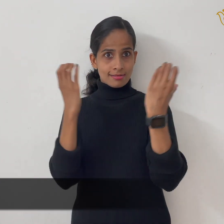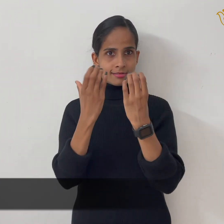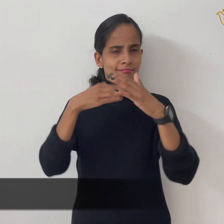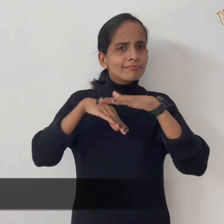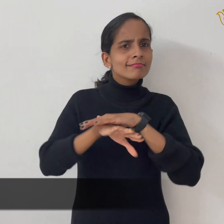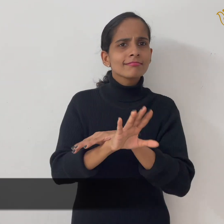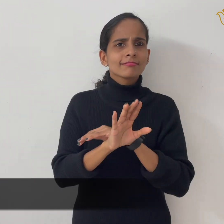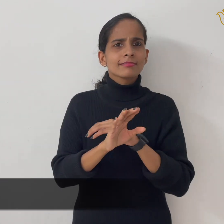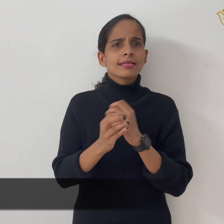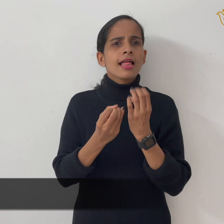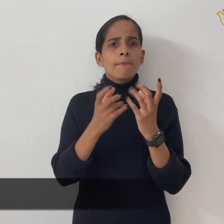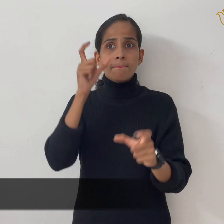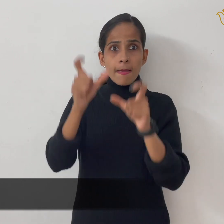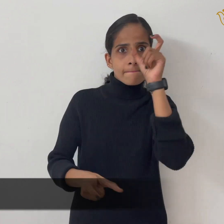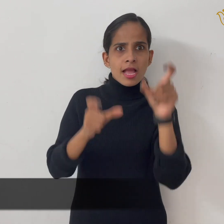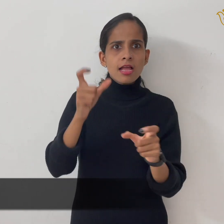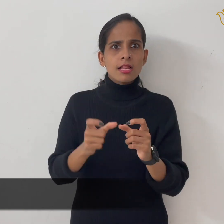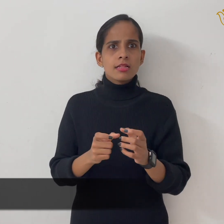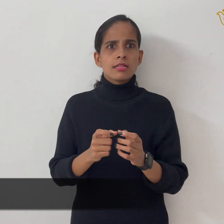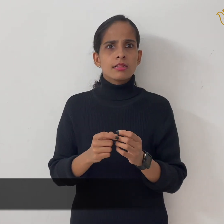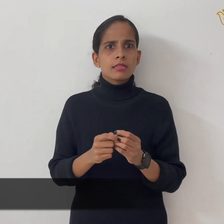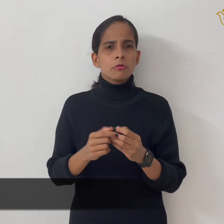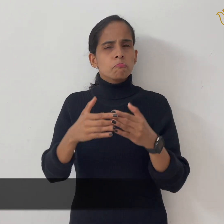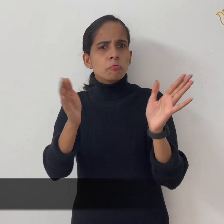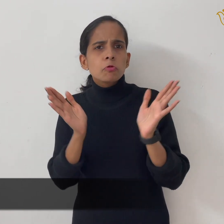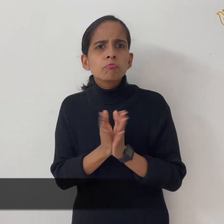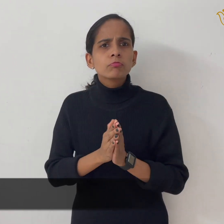class, 15.